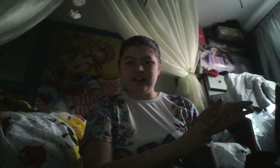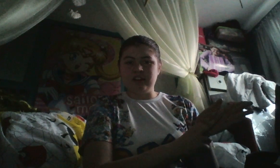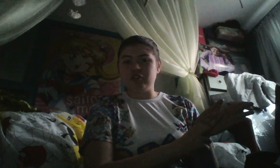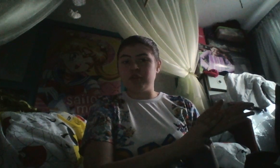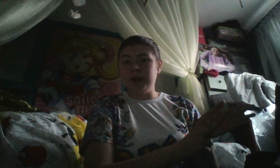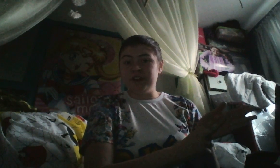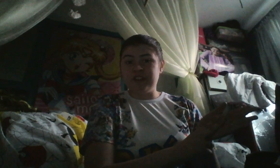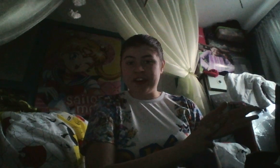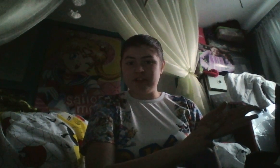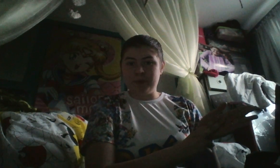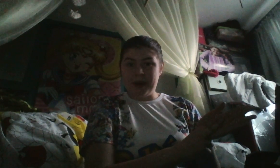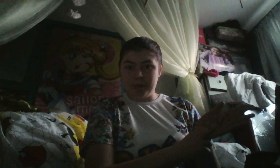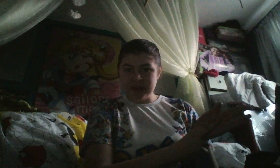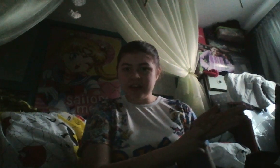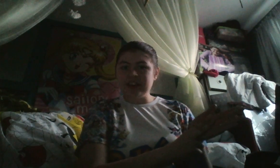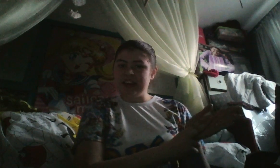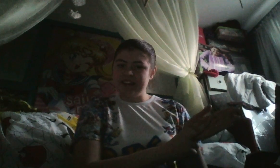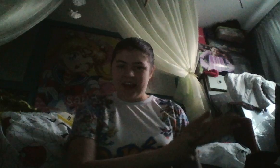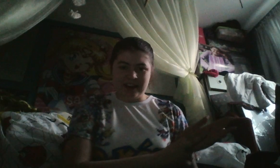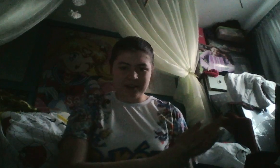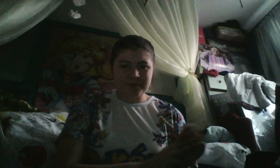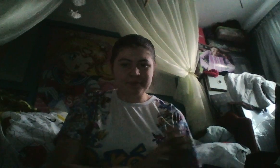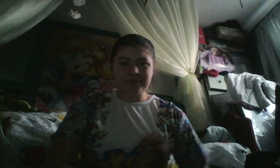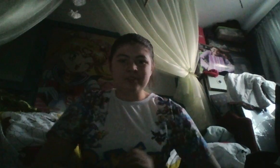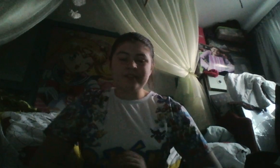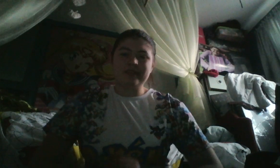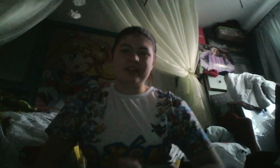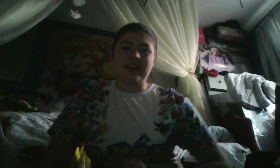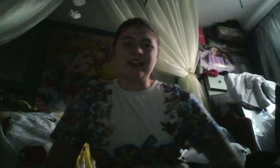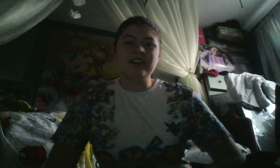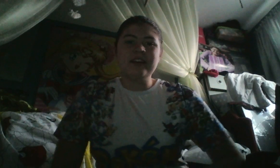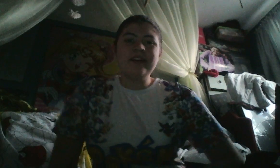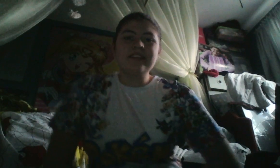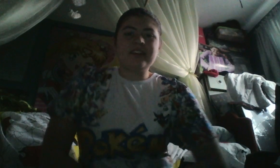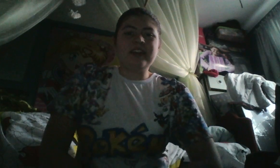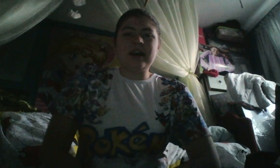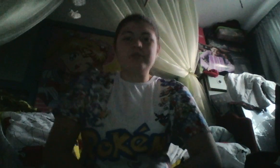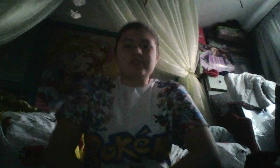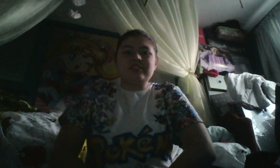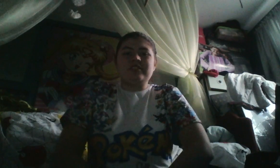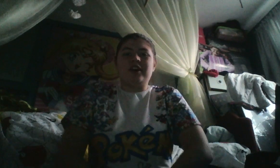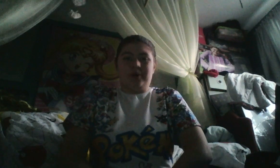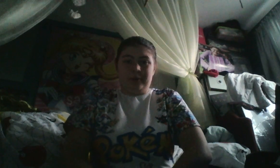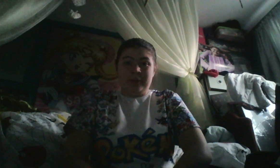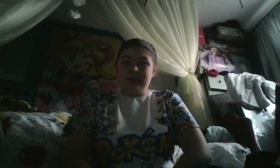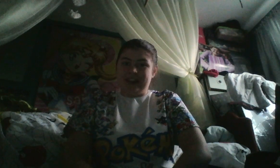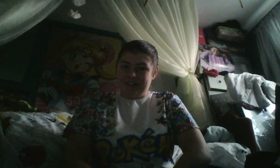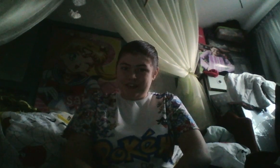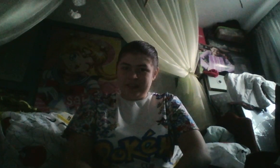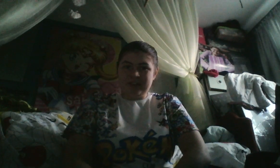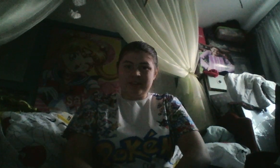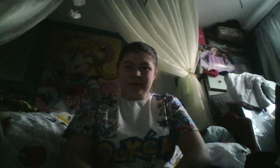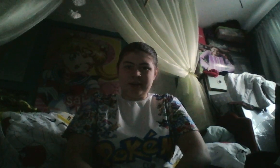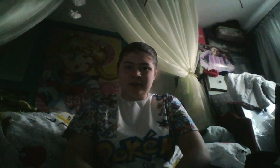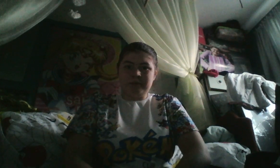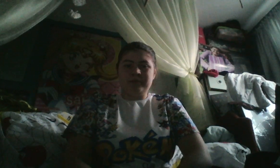you just remove a finger from M and you get the N. Okay, so now we're on to O, I believe.